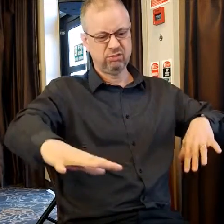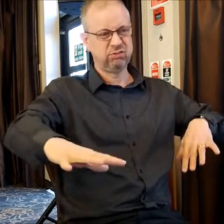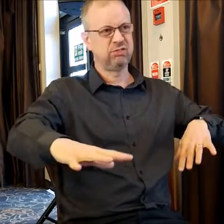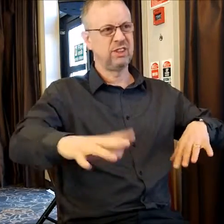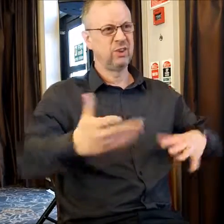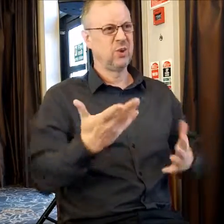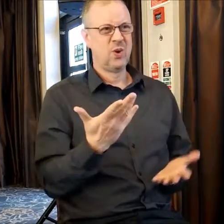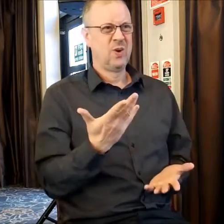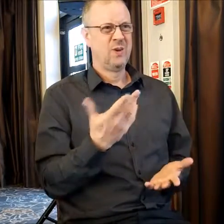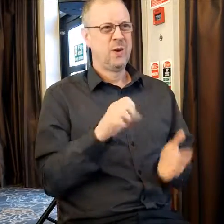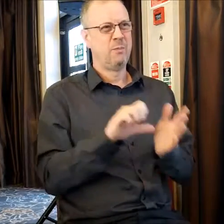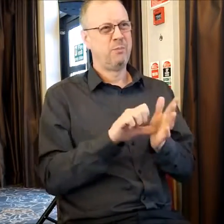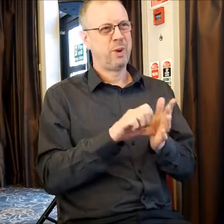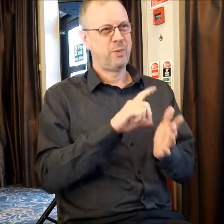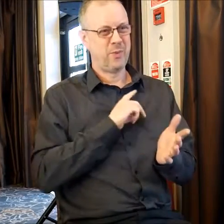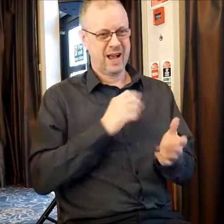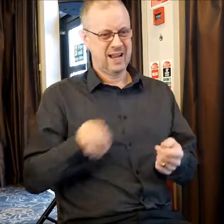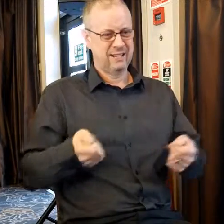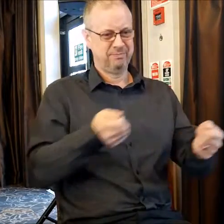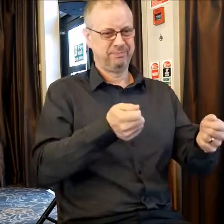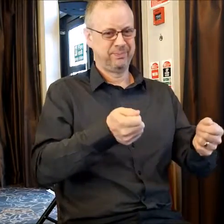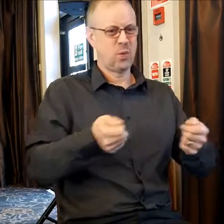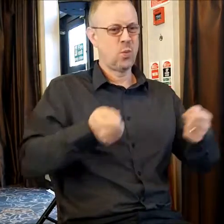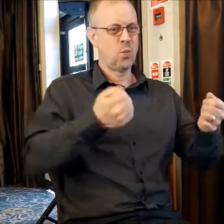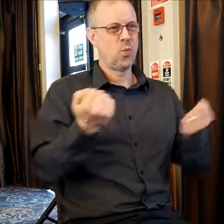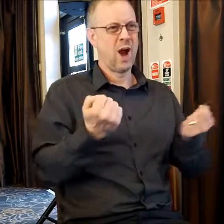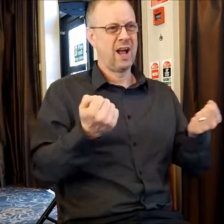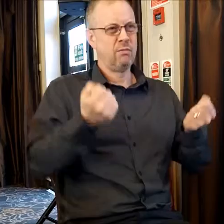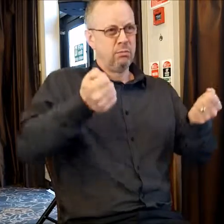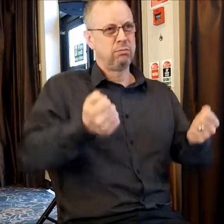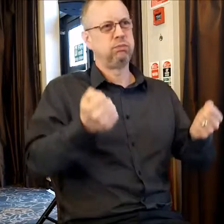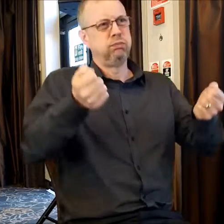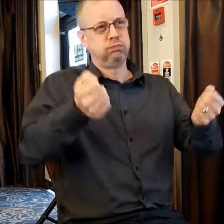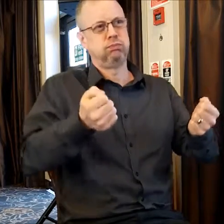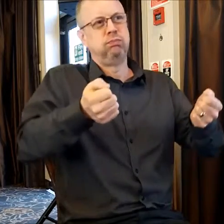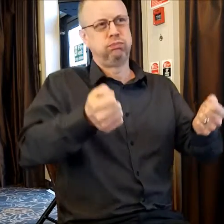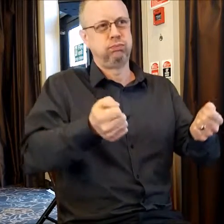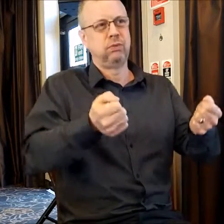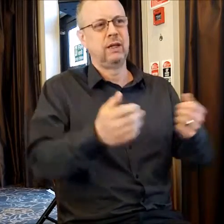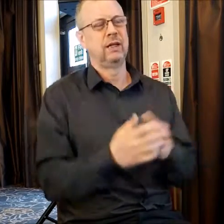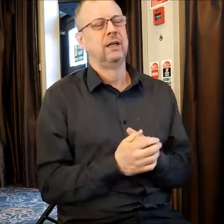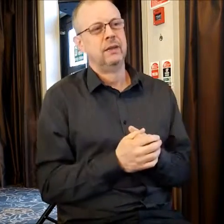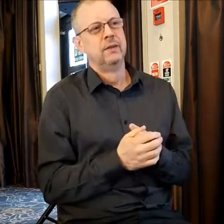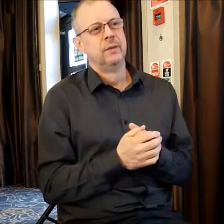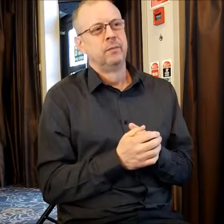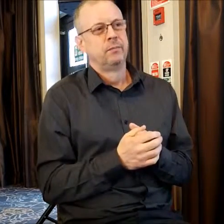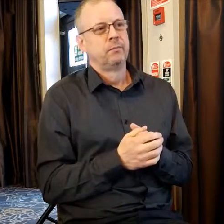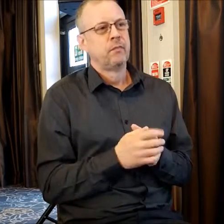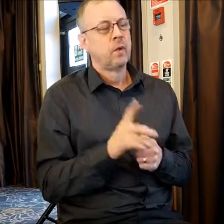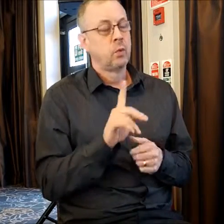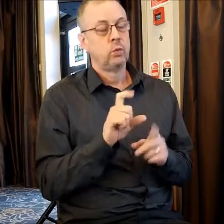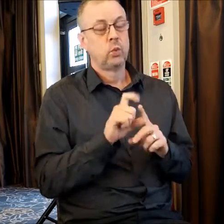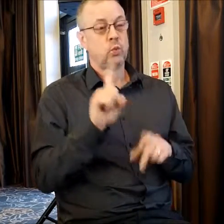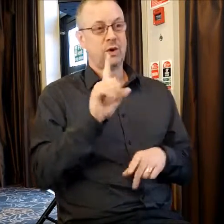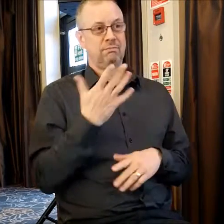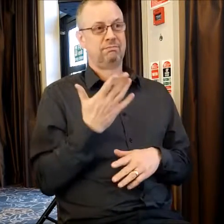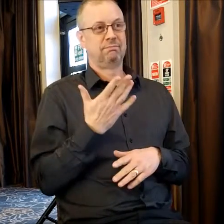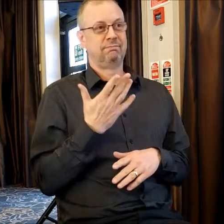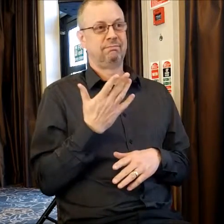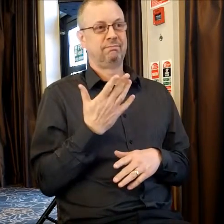you because there was a few months where it was quite disastrous. So what we did is we, not invented,